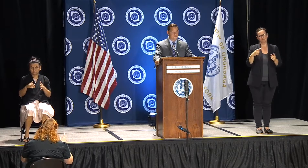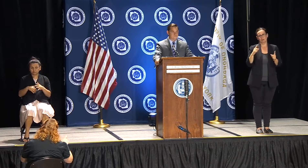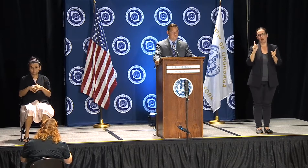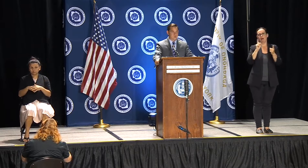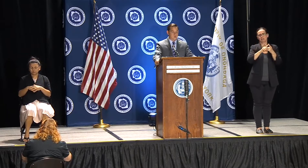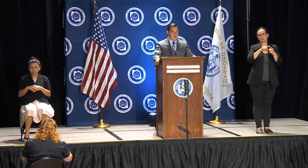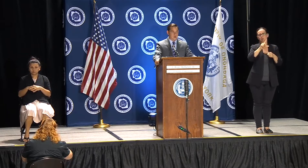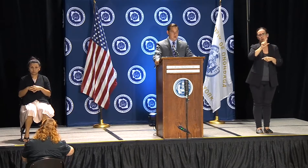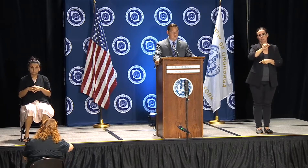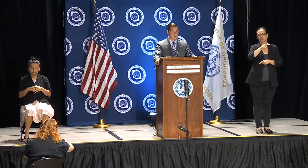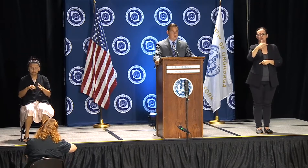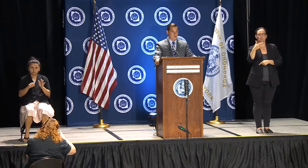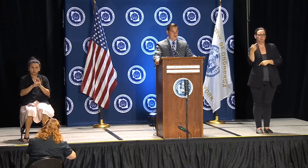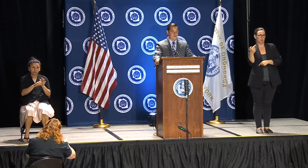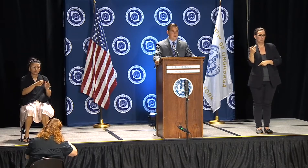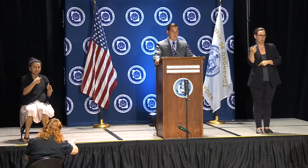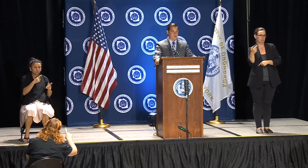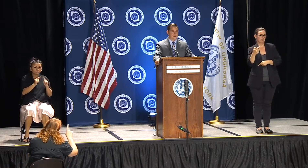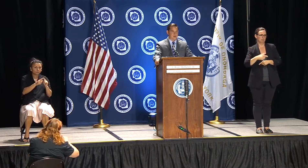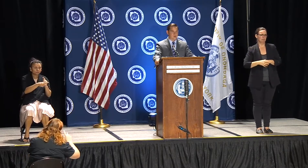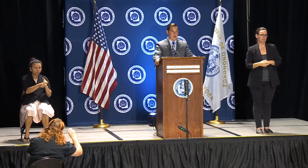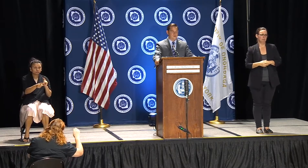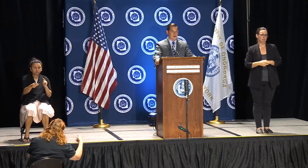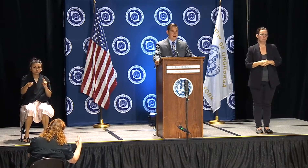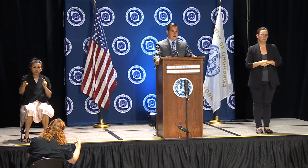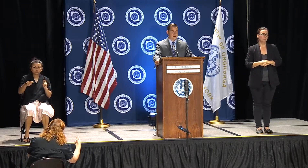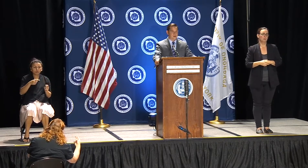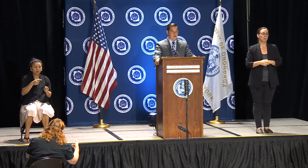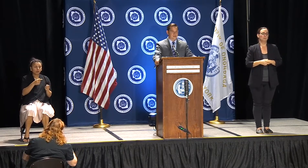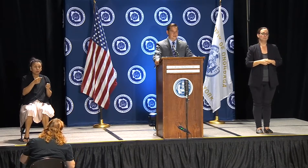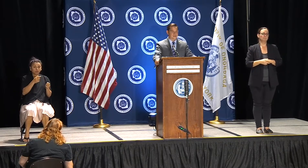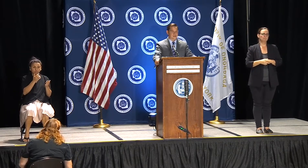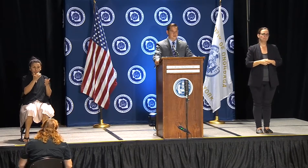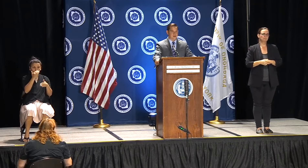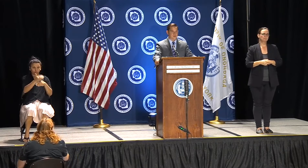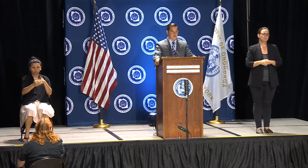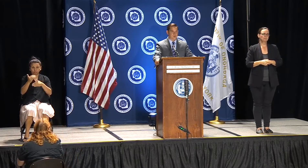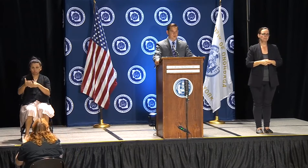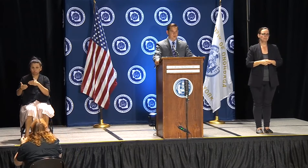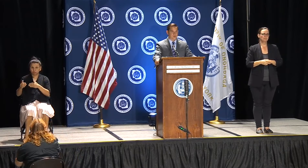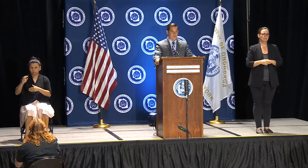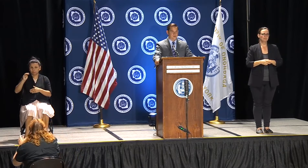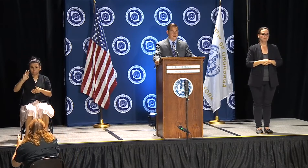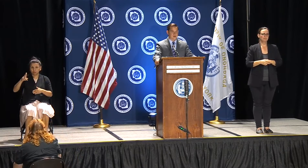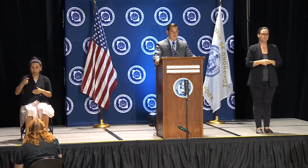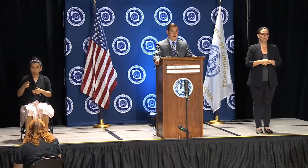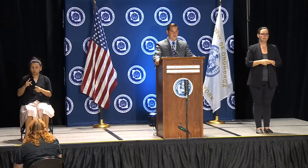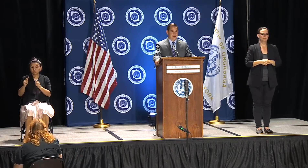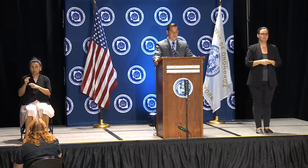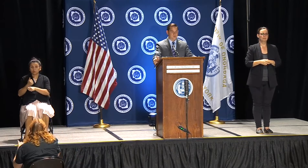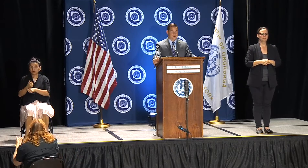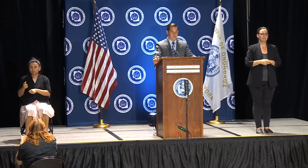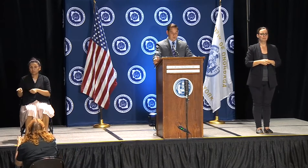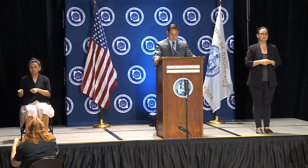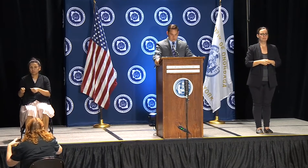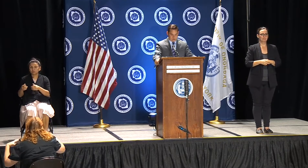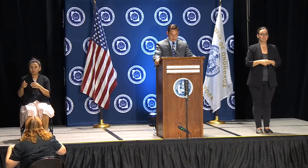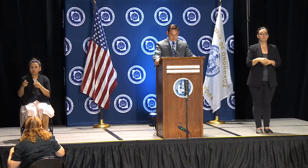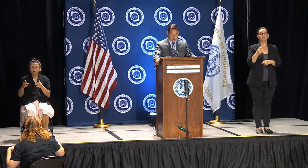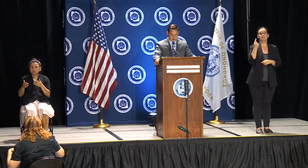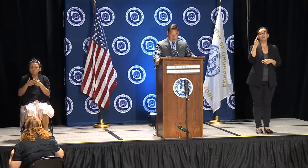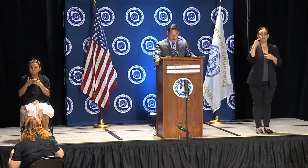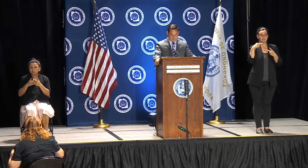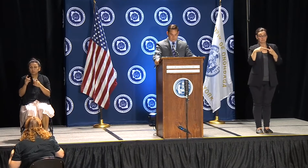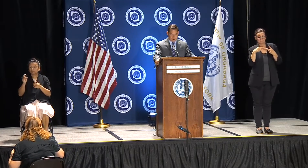Tuesday. So staff members that qualified that didn't take advantage of the early retirement incentive now have the opportunity to